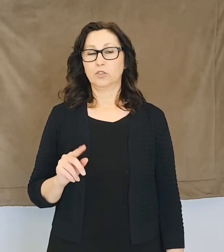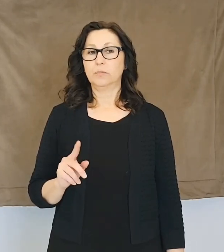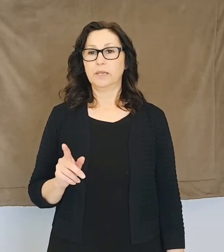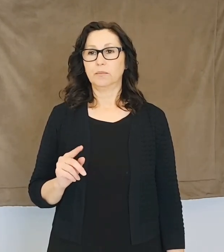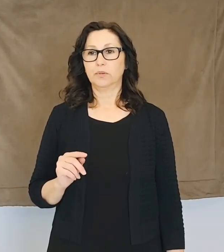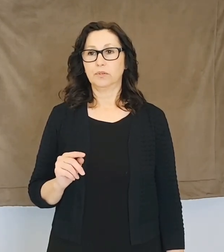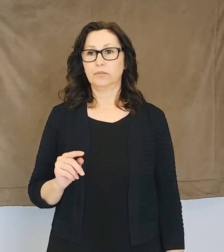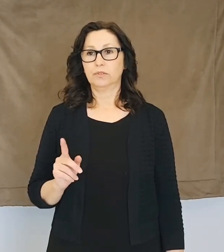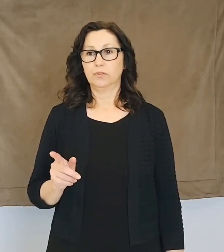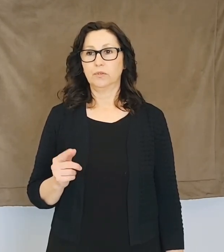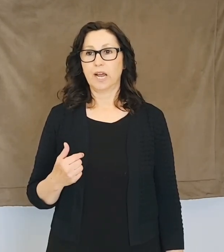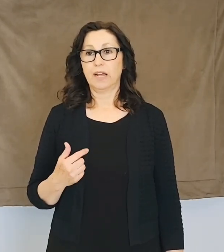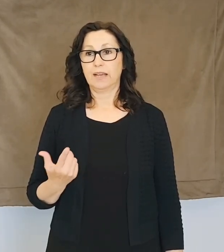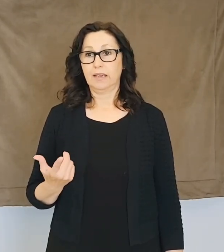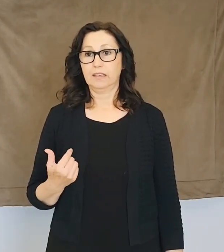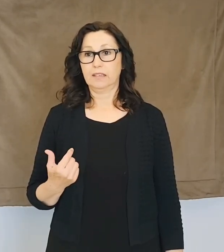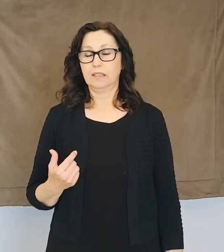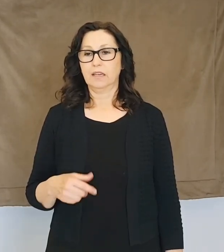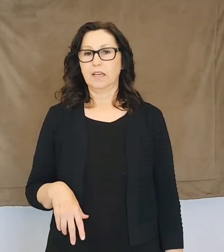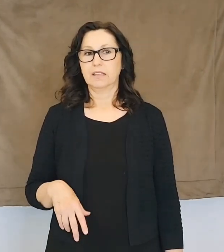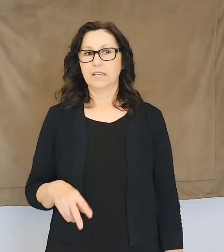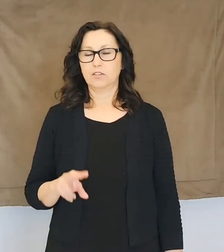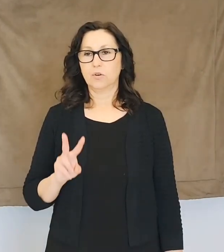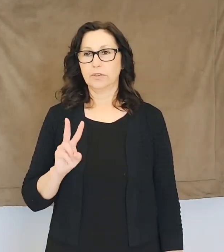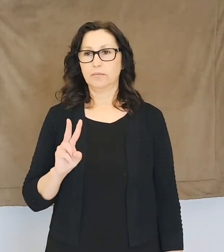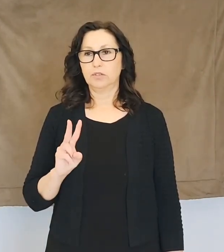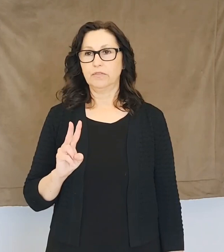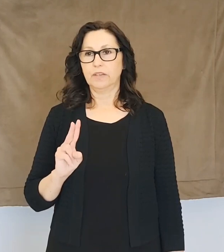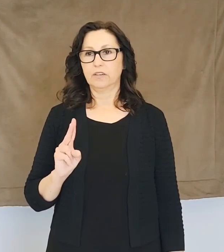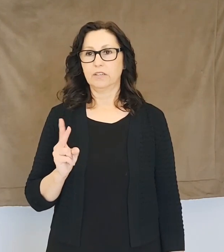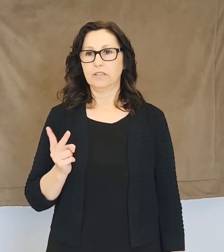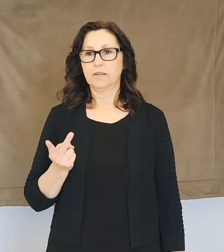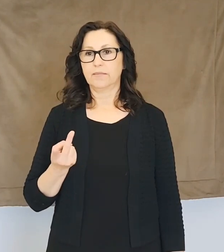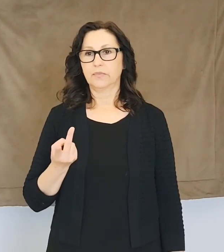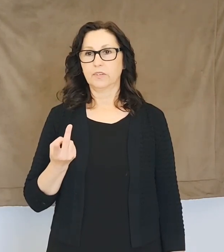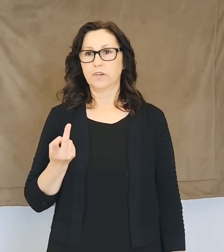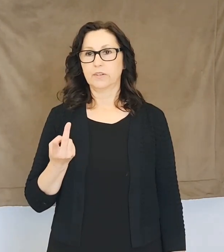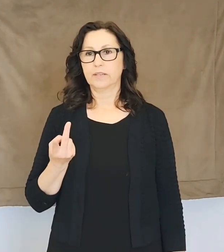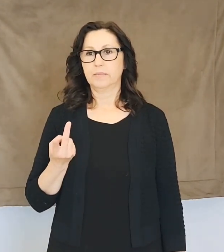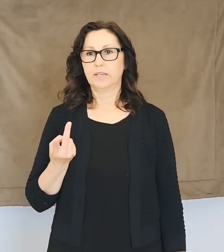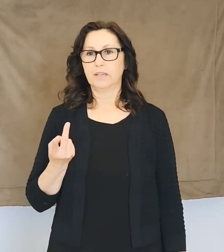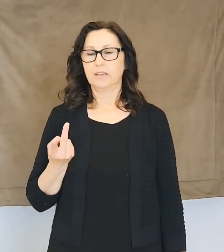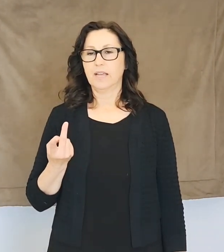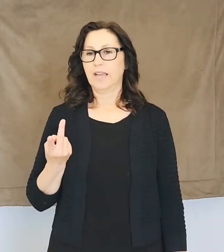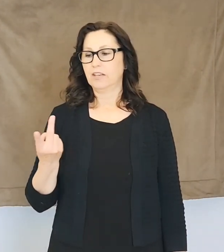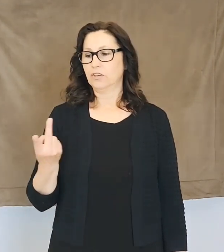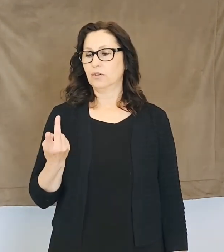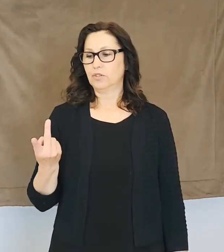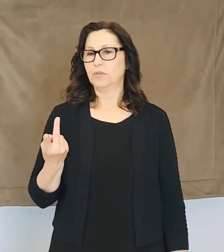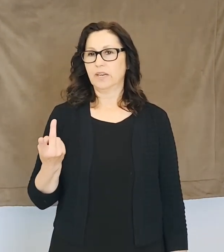two people, you and I, then you hold up two fingers, turn them in, and you go you and